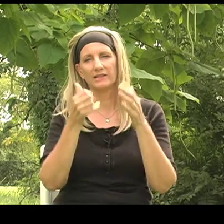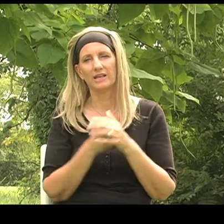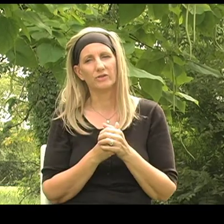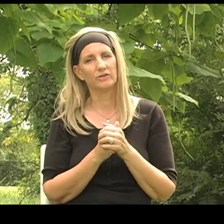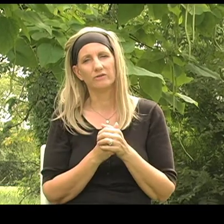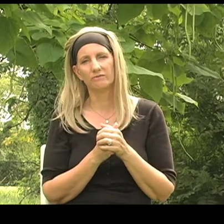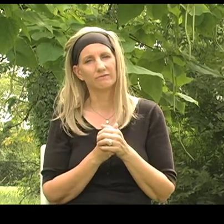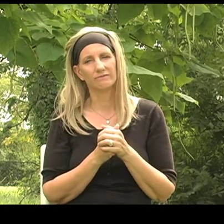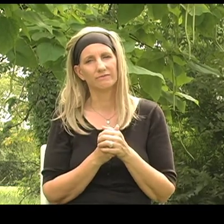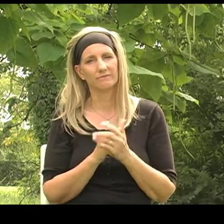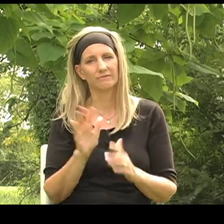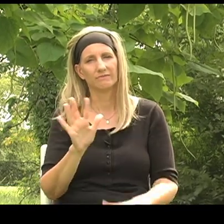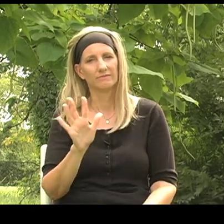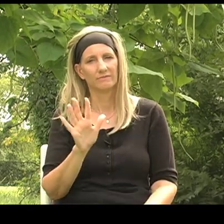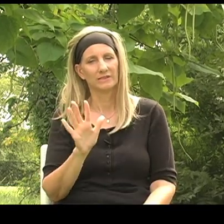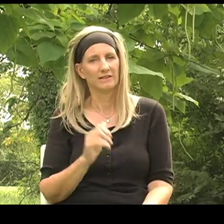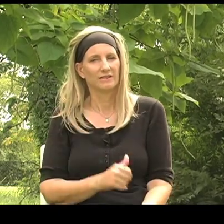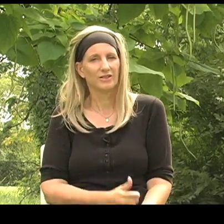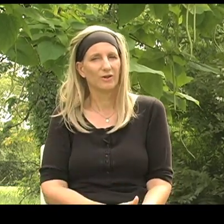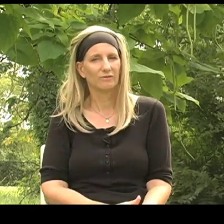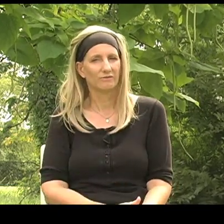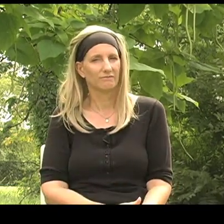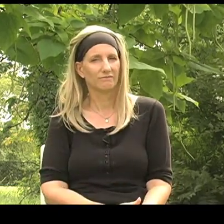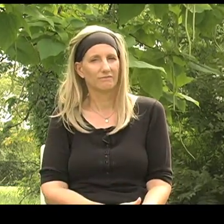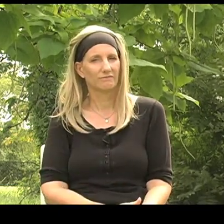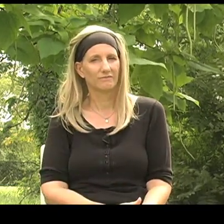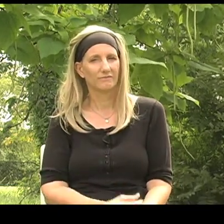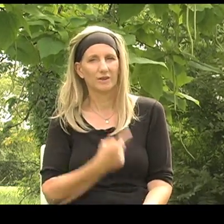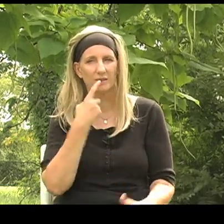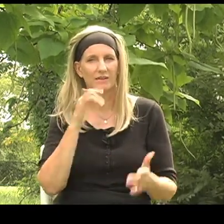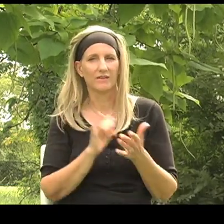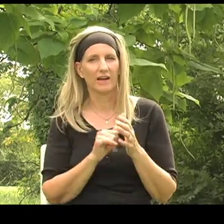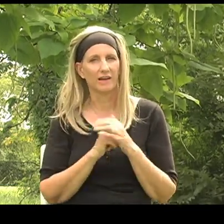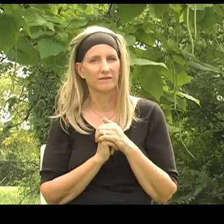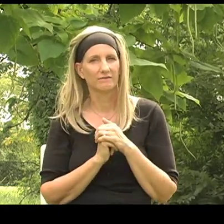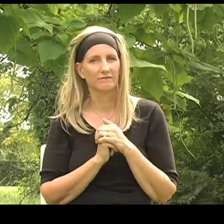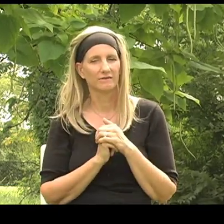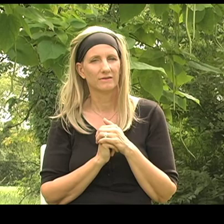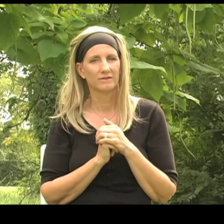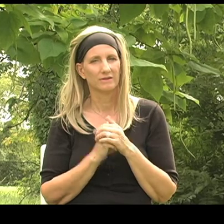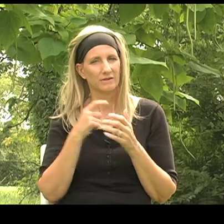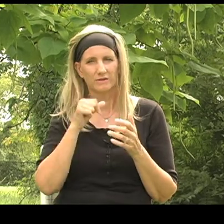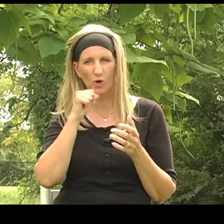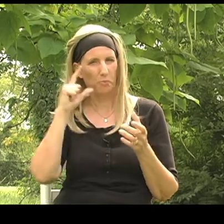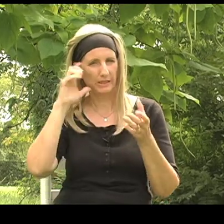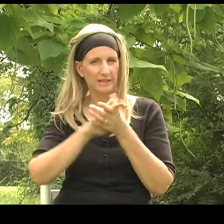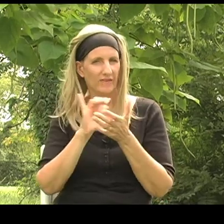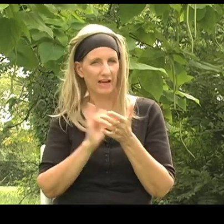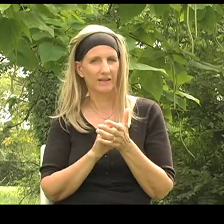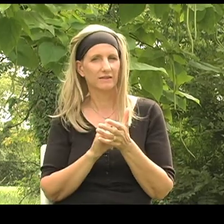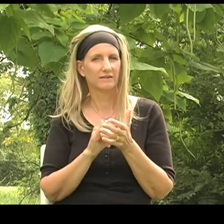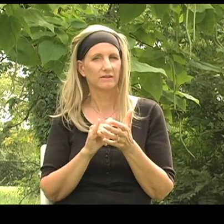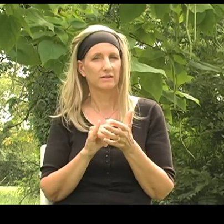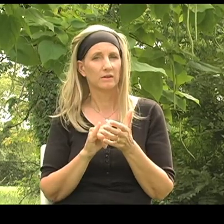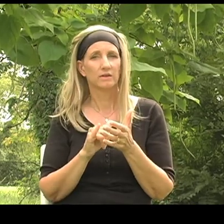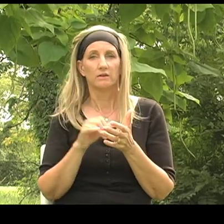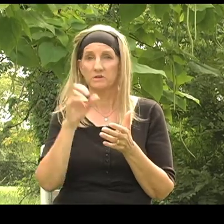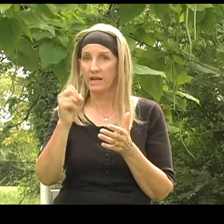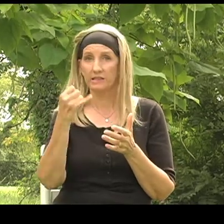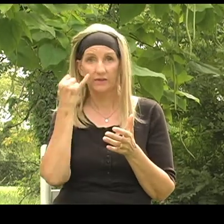tell you, don't say that. Don't believe that. Yes, if you